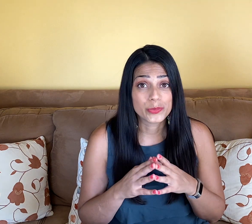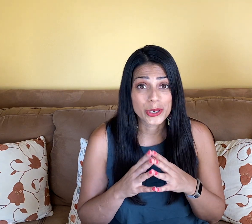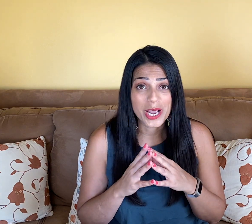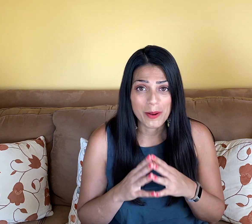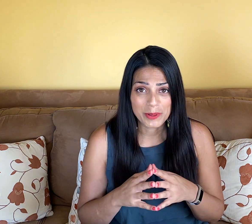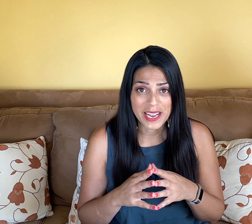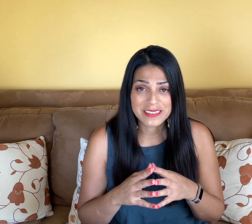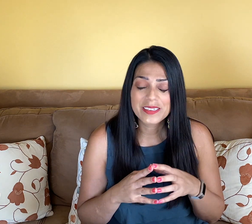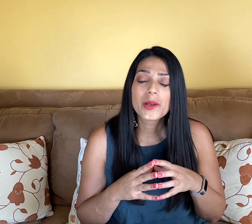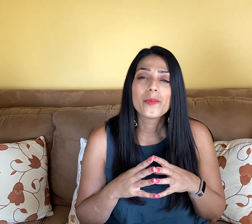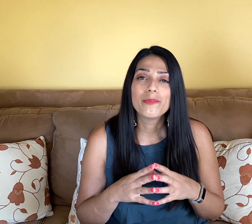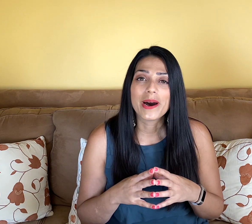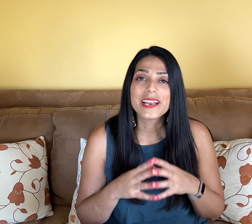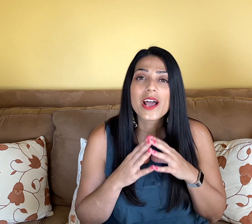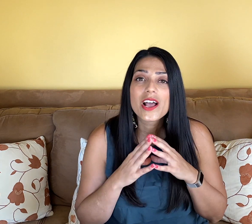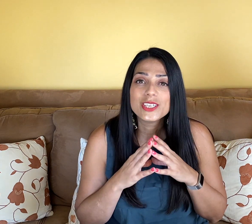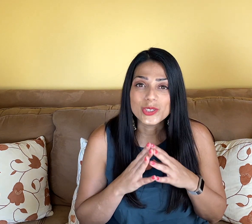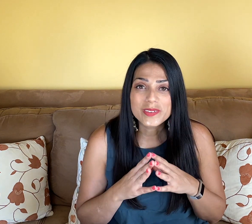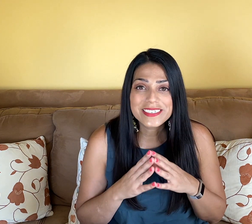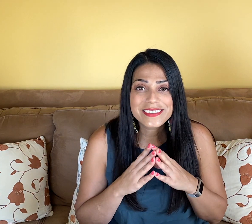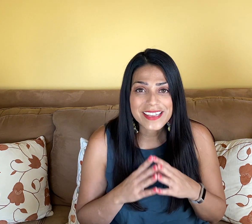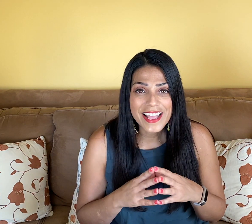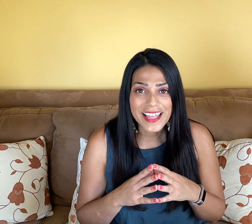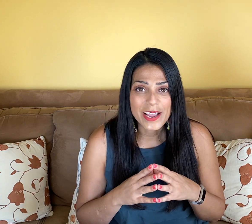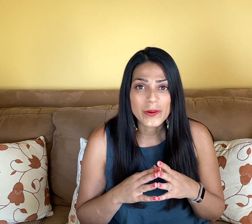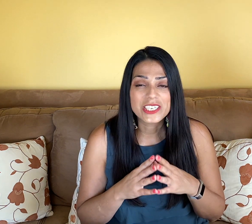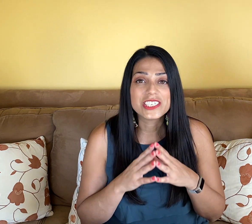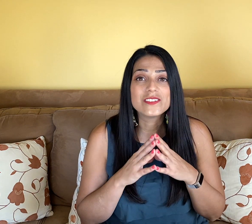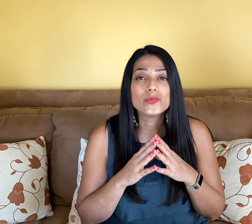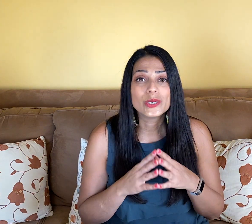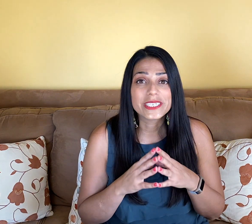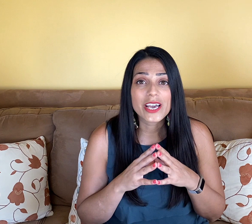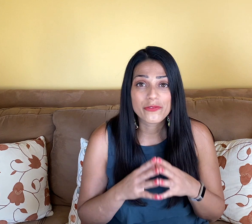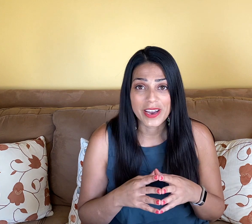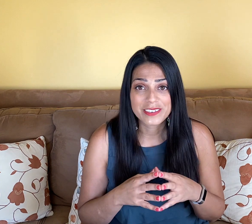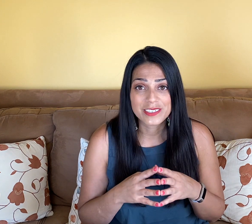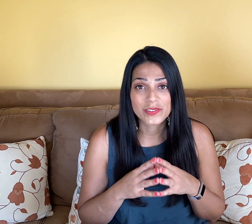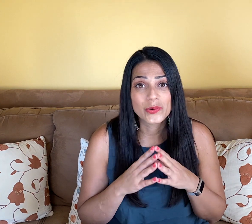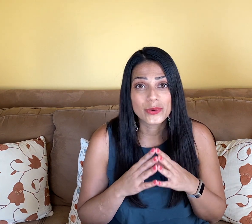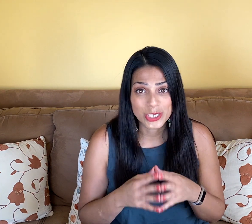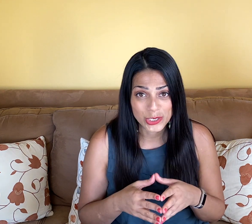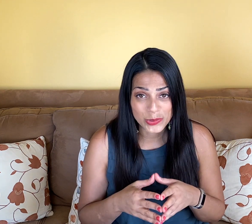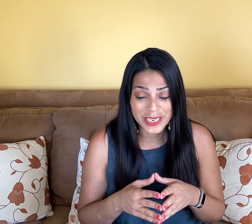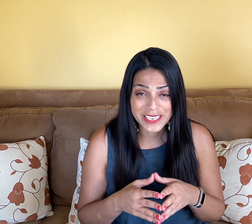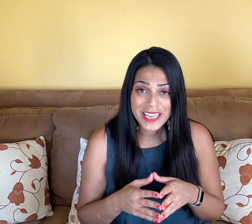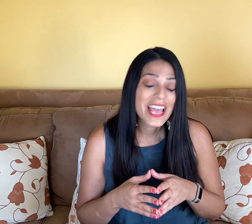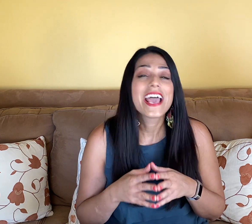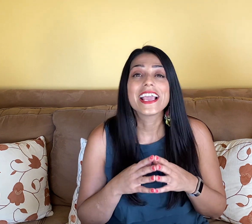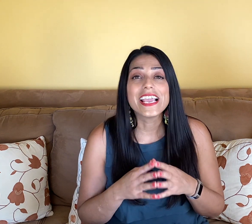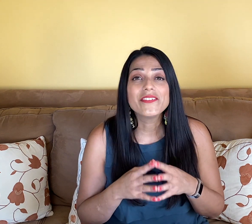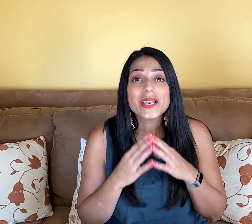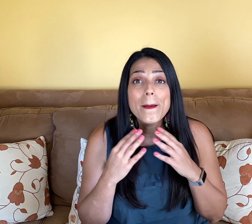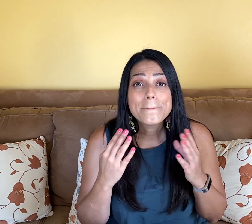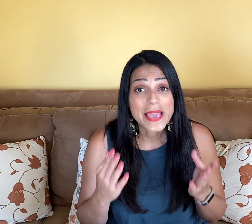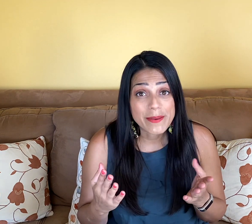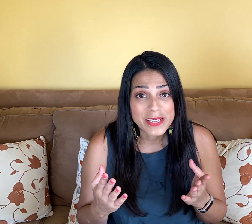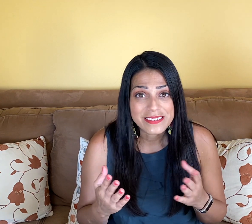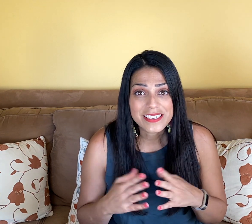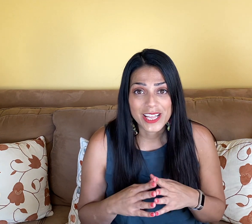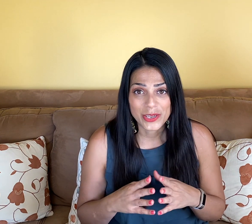super complex, but using sign language is really effective with children. Even babies can learn